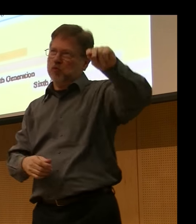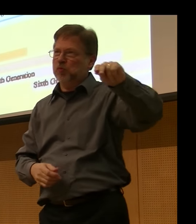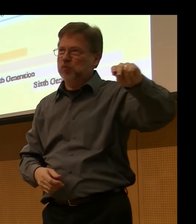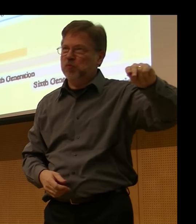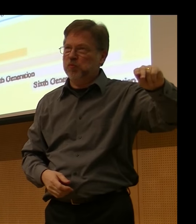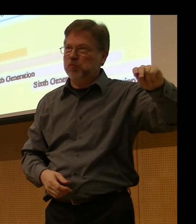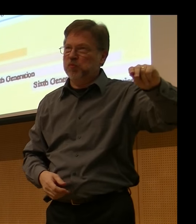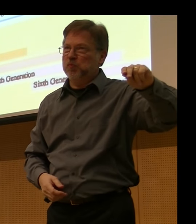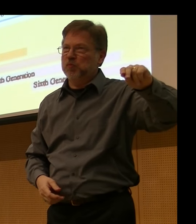have to be a part of the language community.